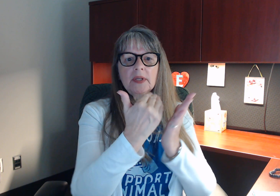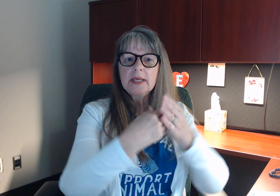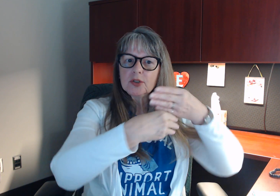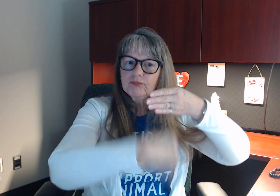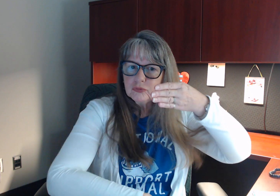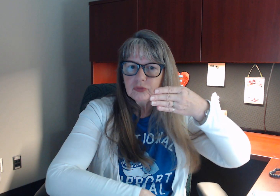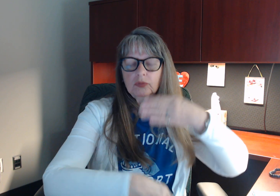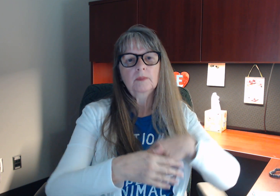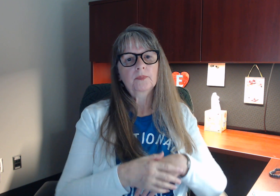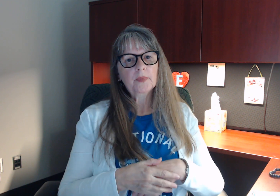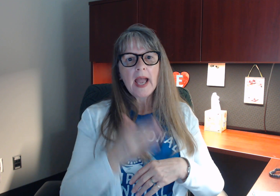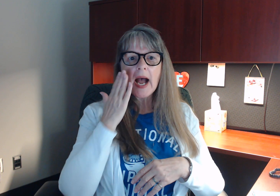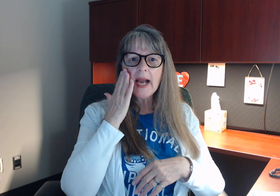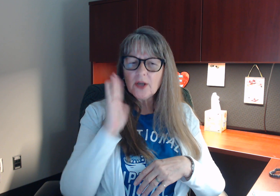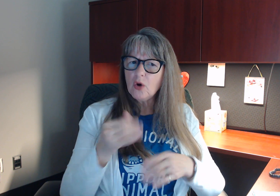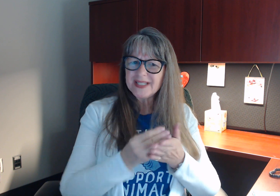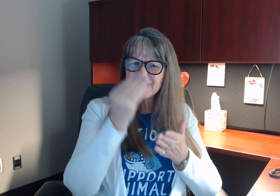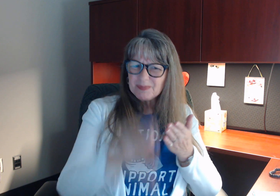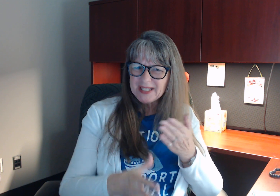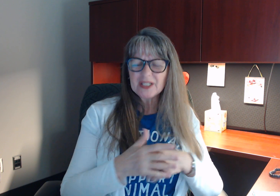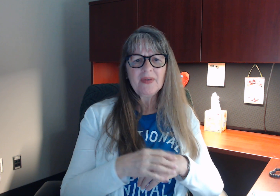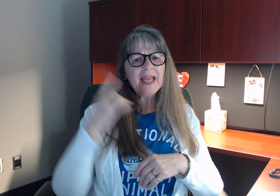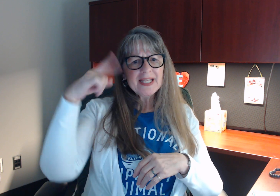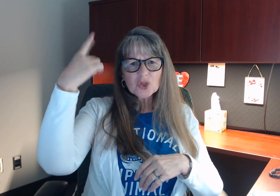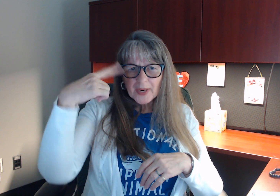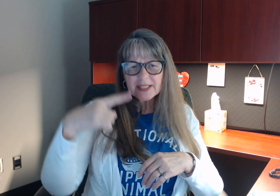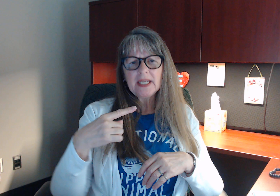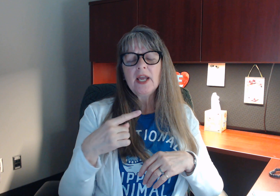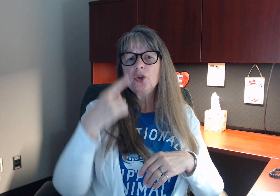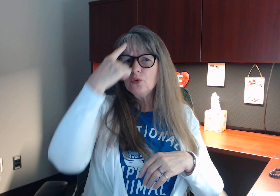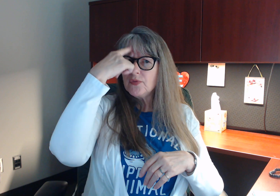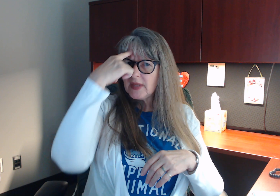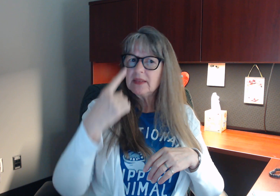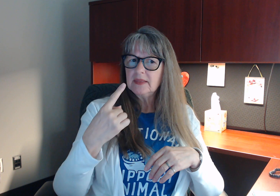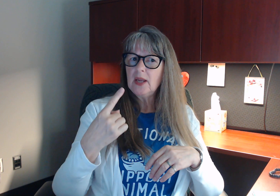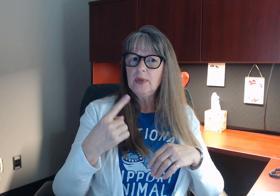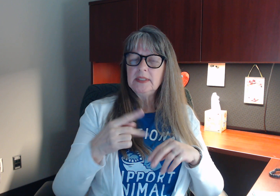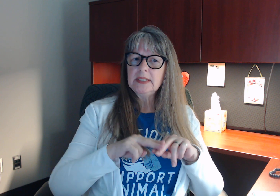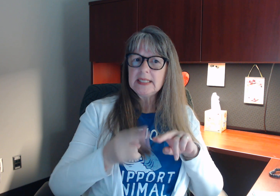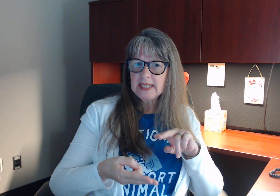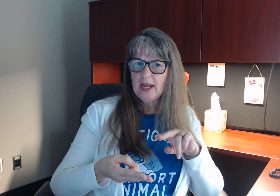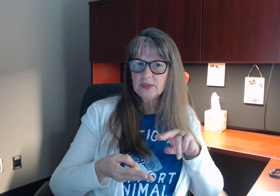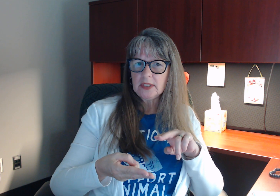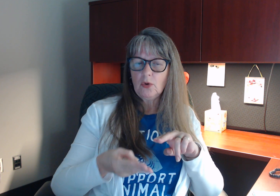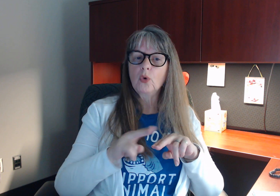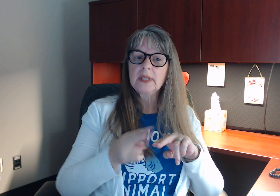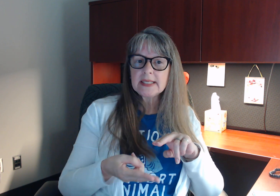list. I know, it's expensive. It's crazy. You think that they would discount it or lessen it